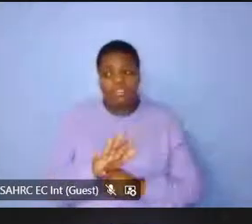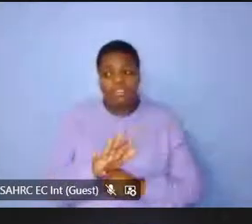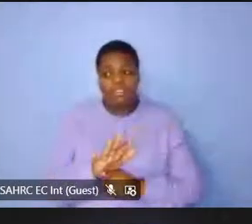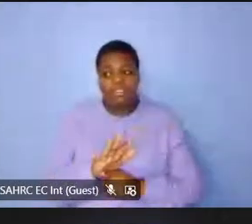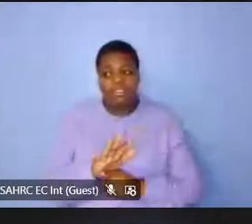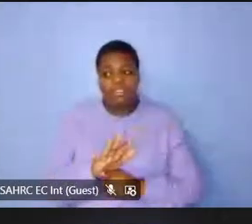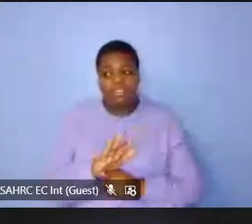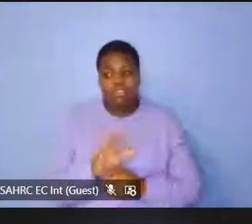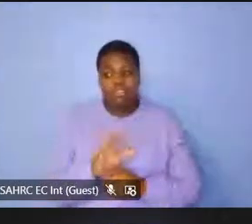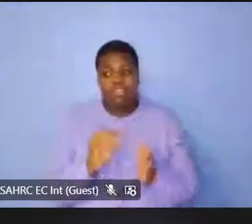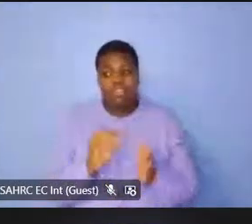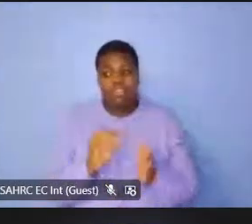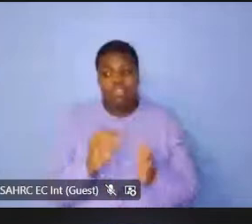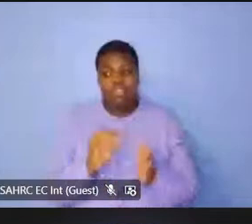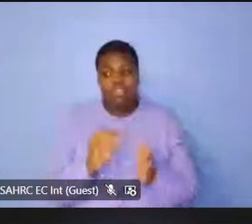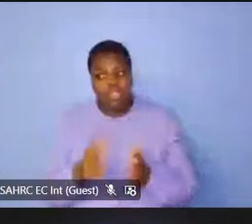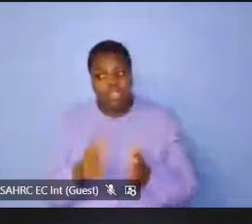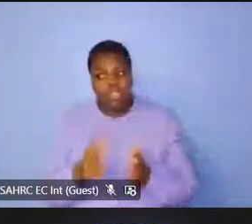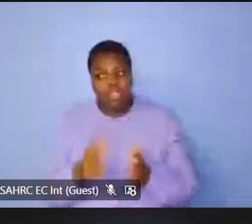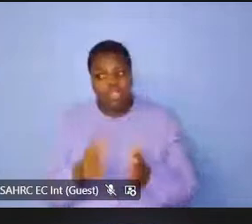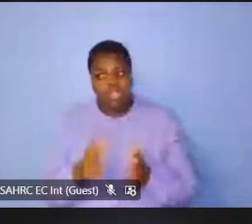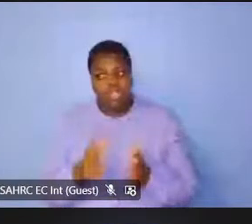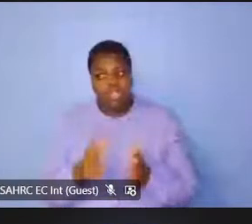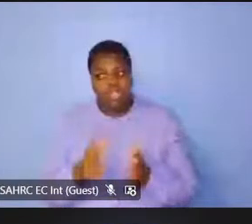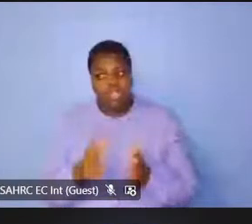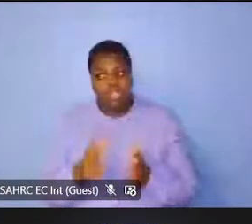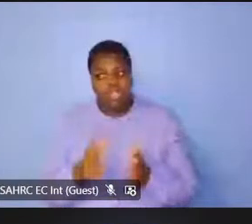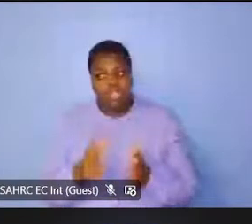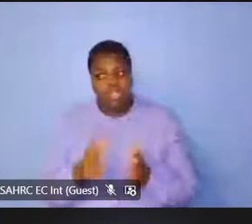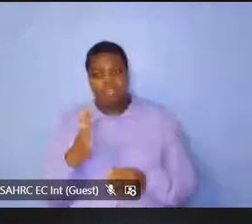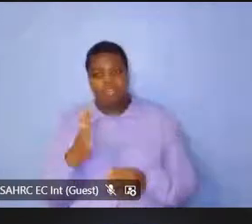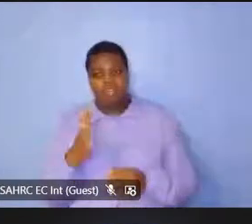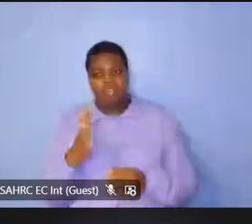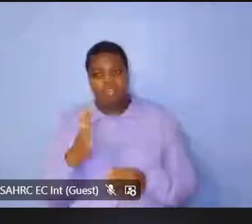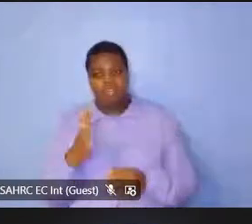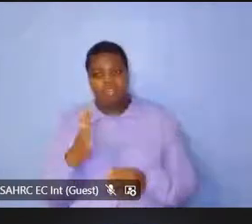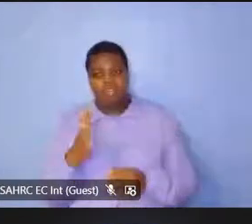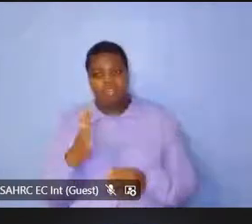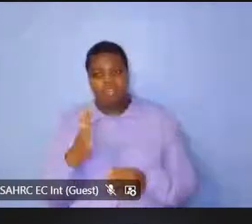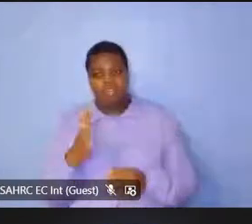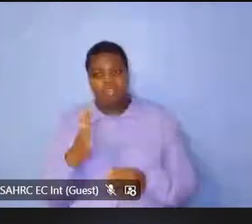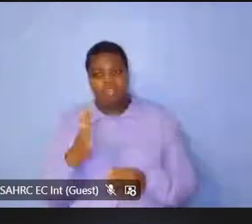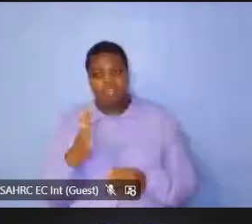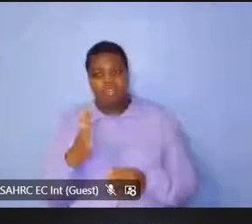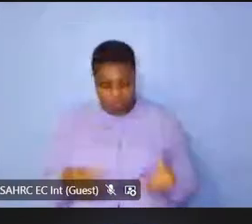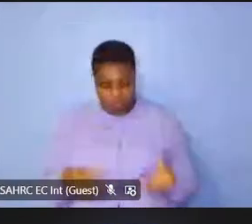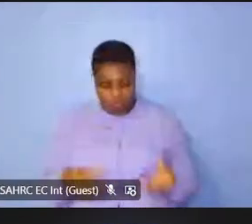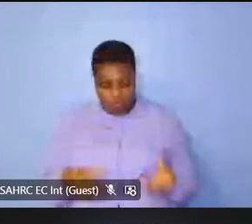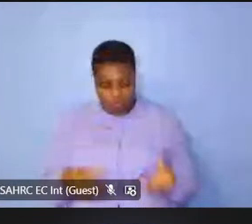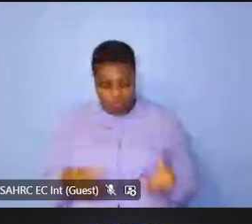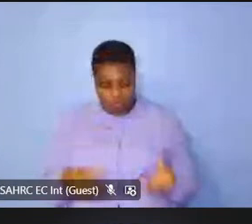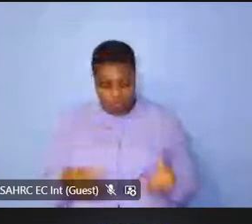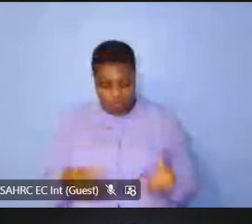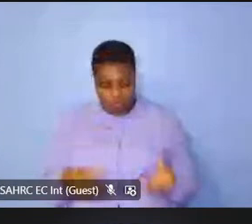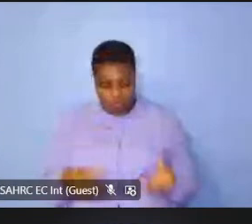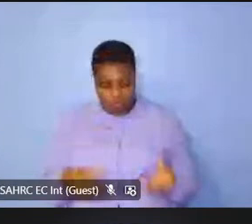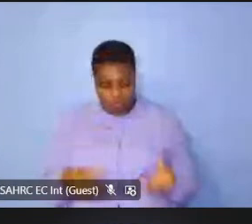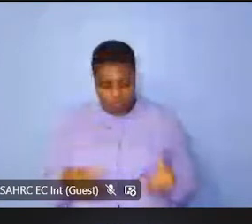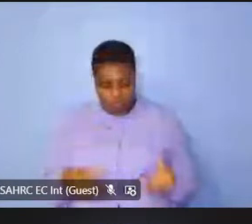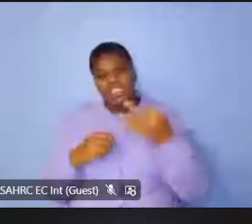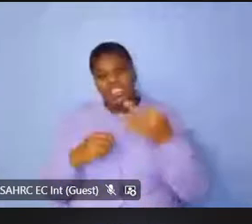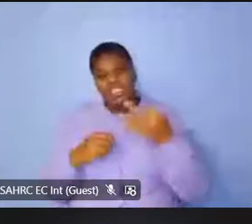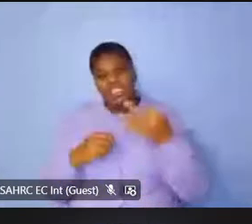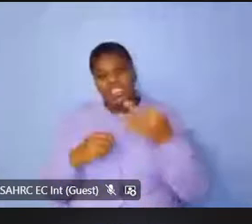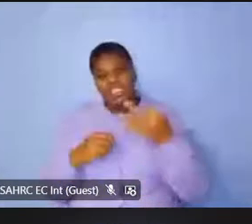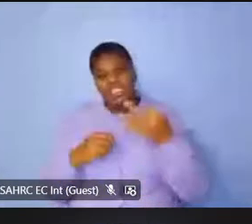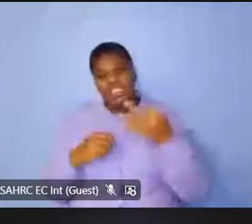for learners, even if they're published. In a lot of instances, documents use very soft language. So in a lot of instances,